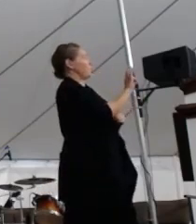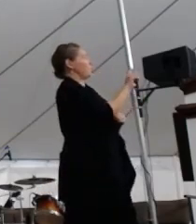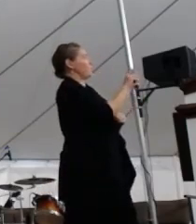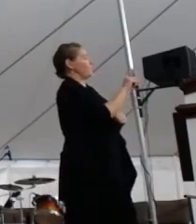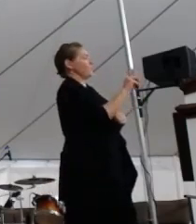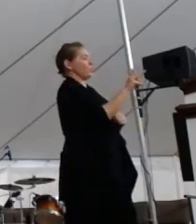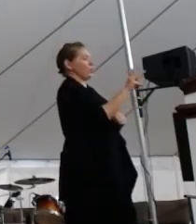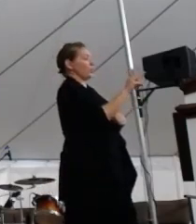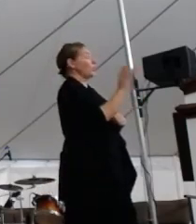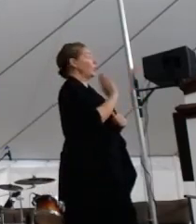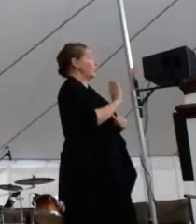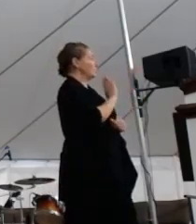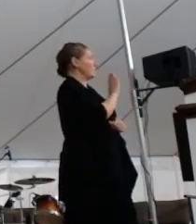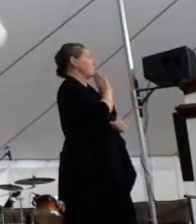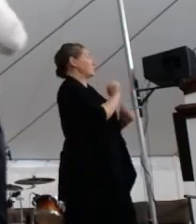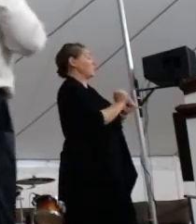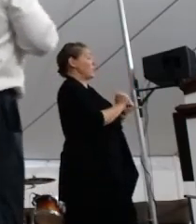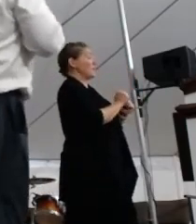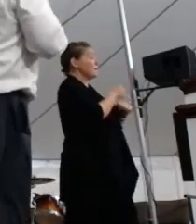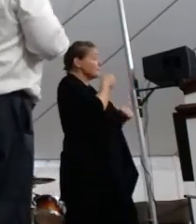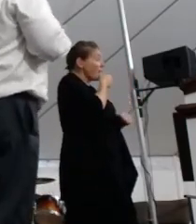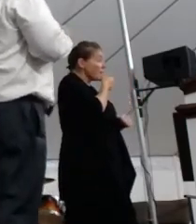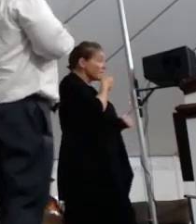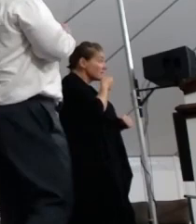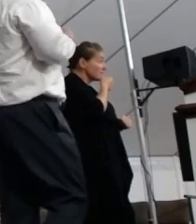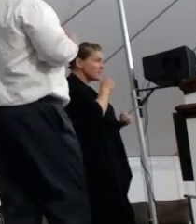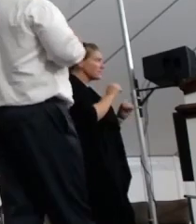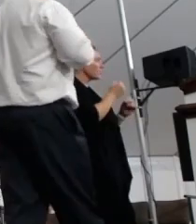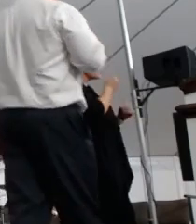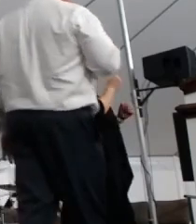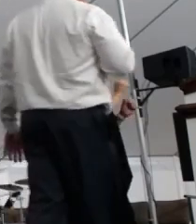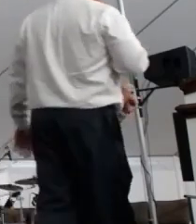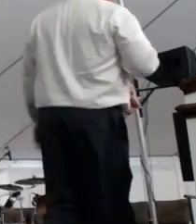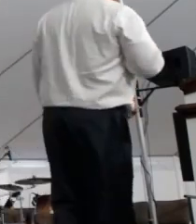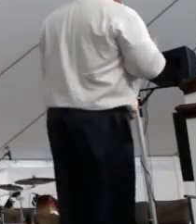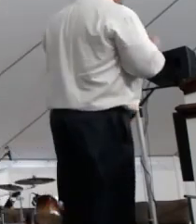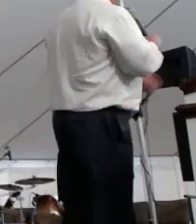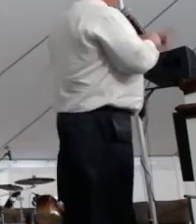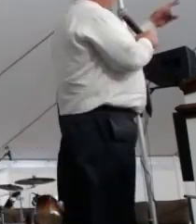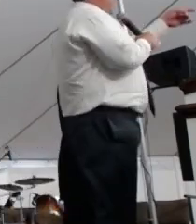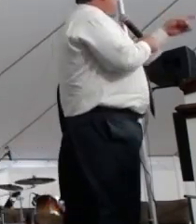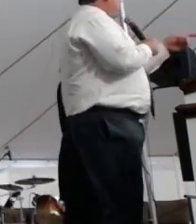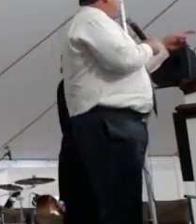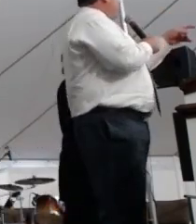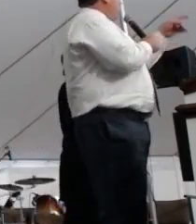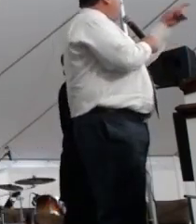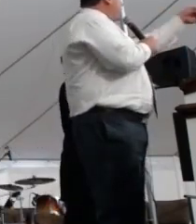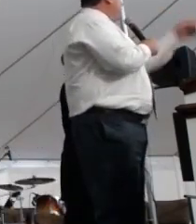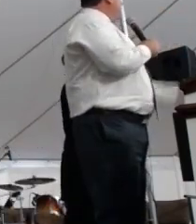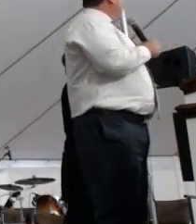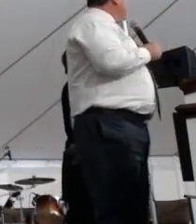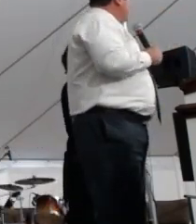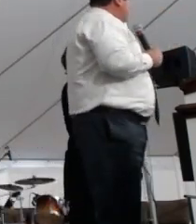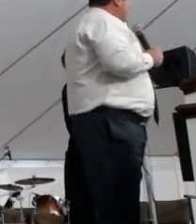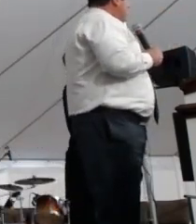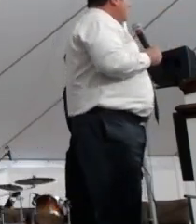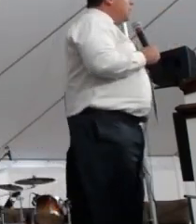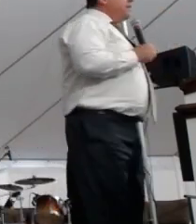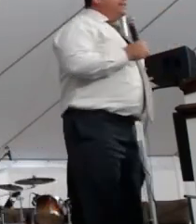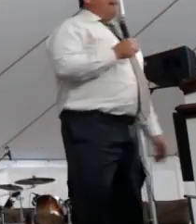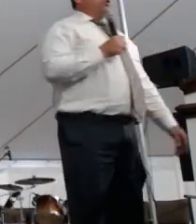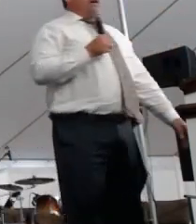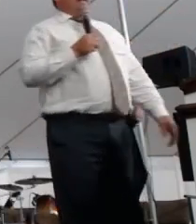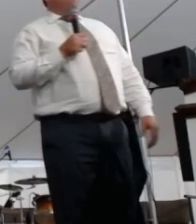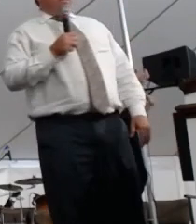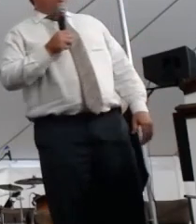I used to get frustrated with the microphone. There wasn't nothing wrong with the microphone. Something wrong with the flow. The devil's trying to convince you there's something wrong with you.